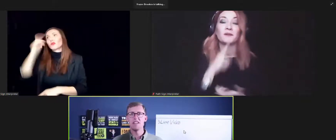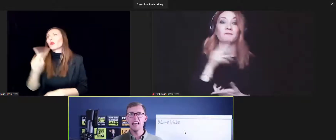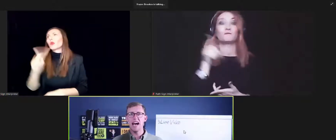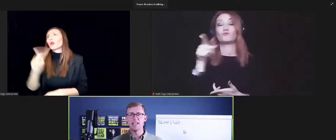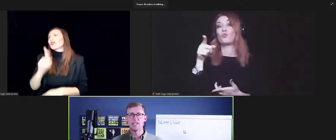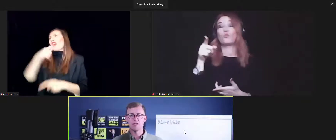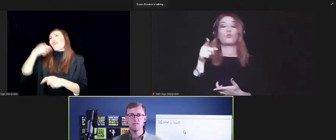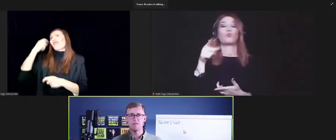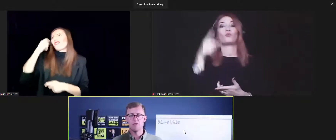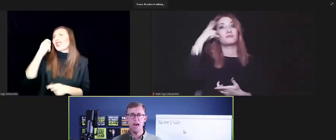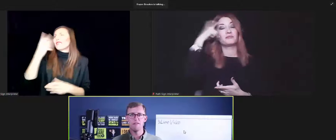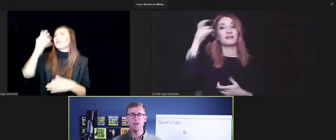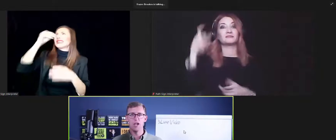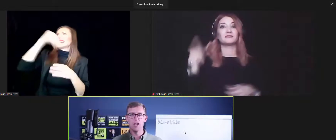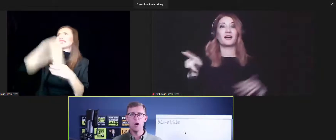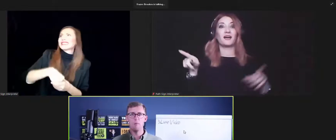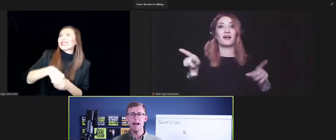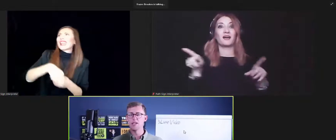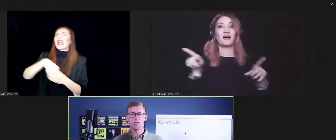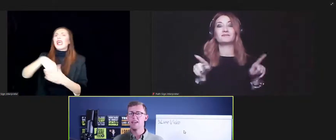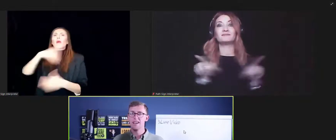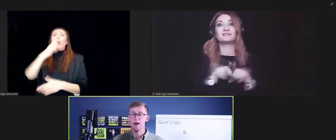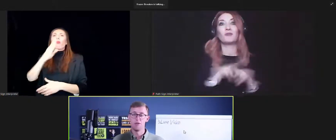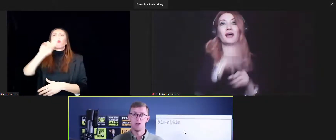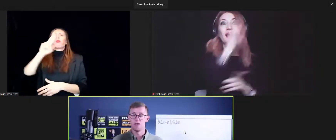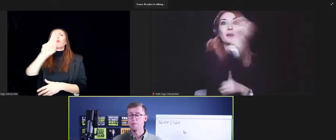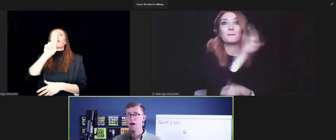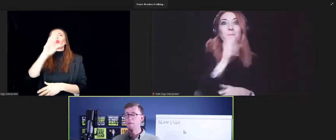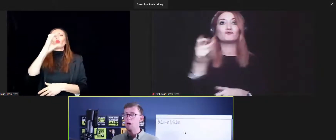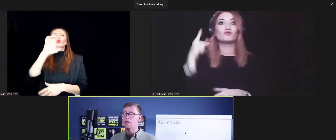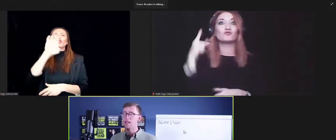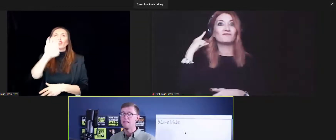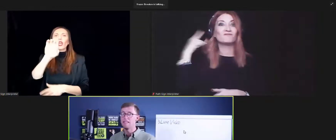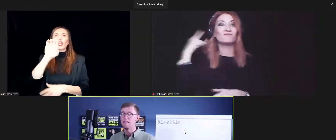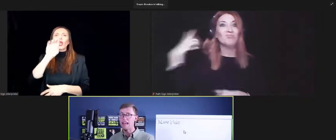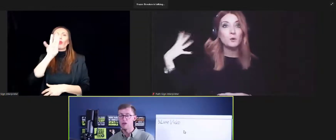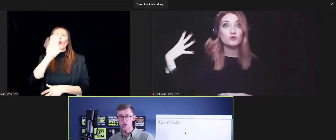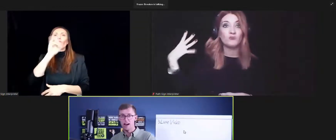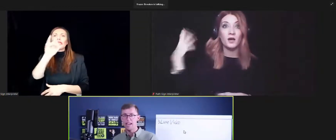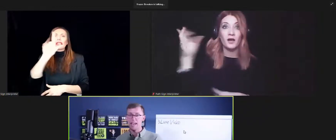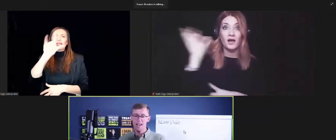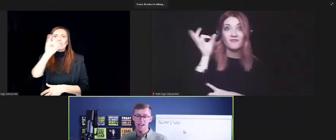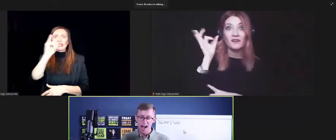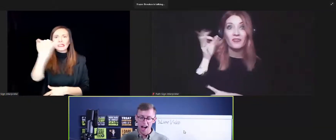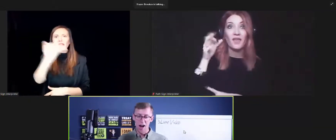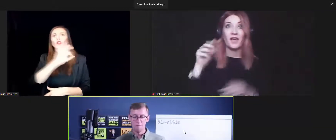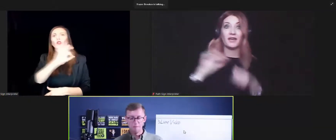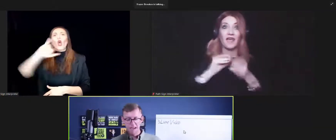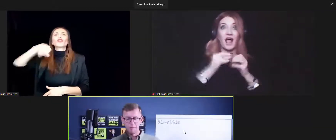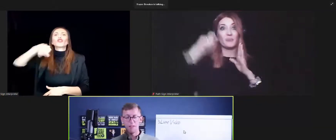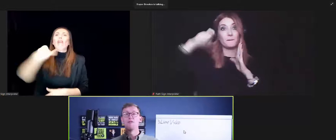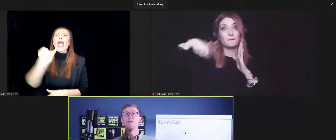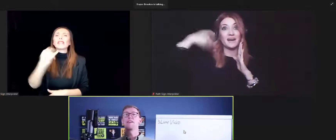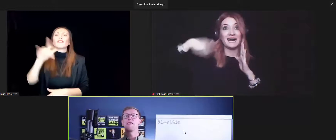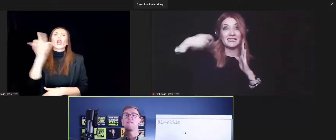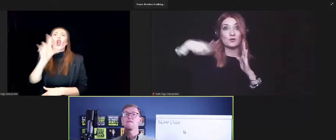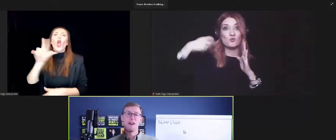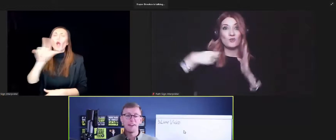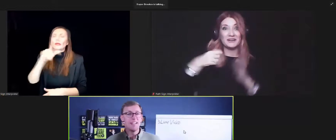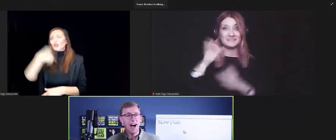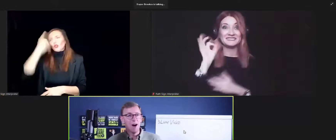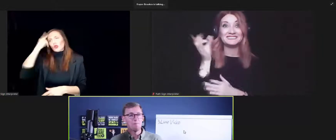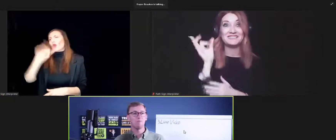Cameron Diaz, Jennifer Lopez. Oh, geez, I'm going down a dangerous track here. I'm going down a real dangerous